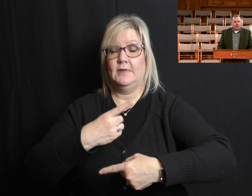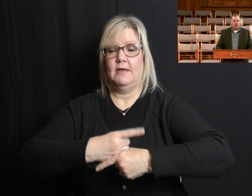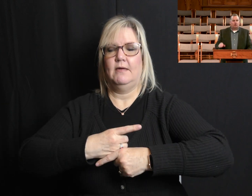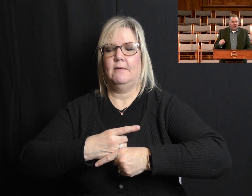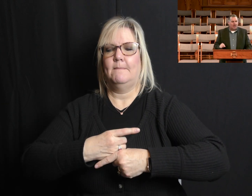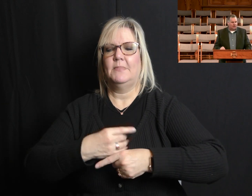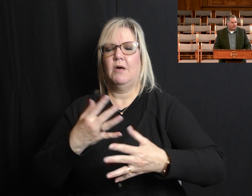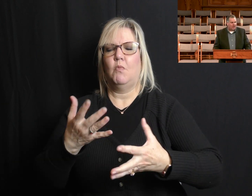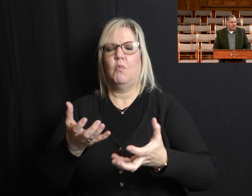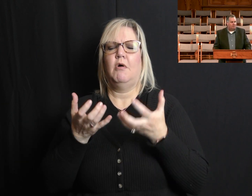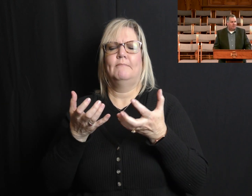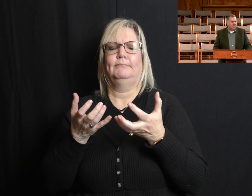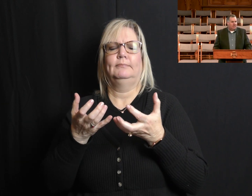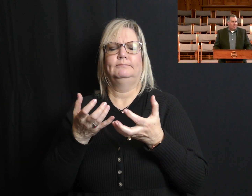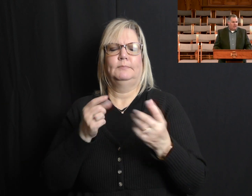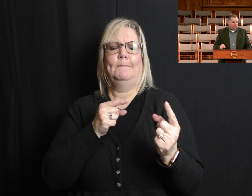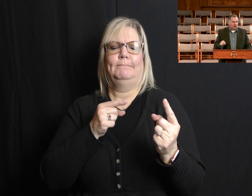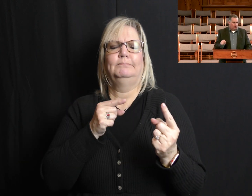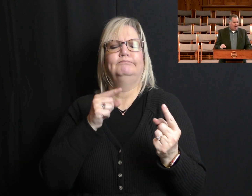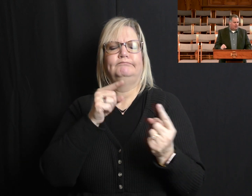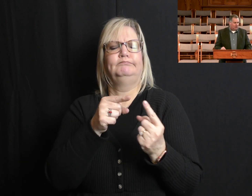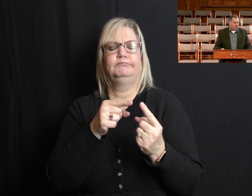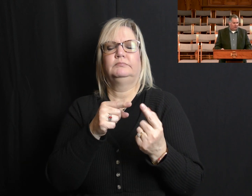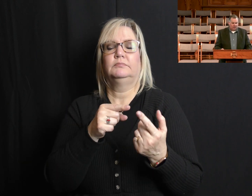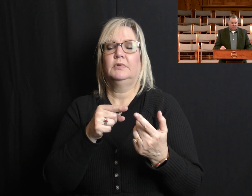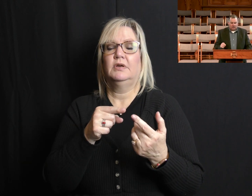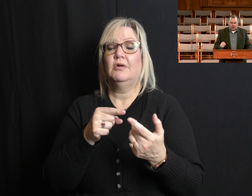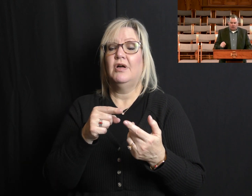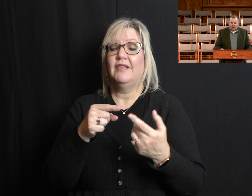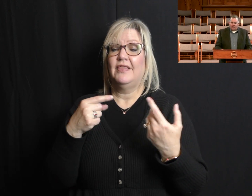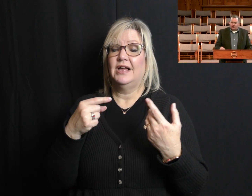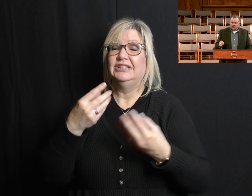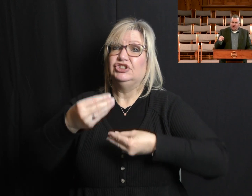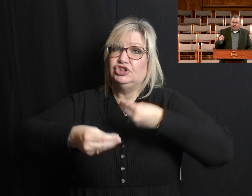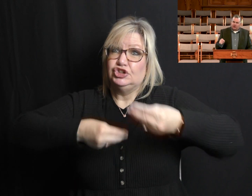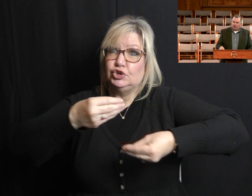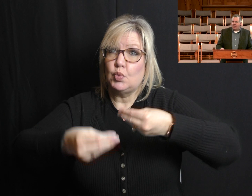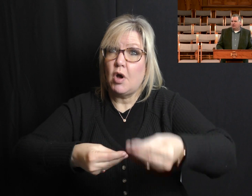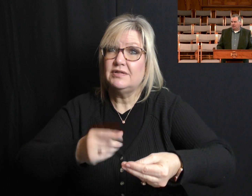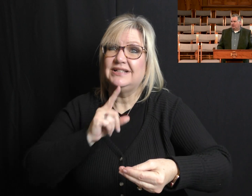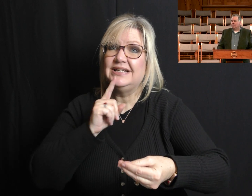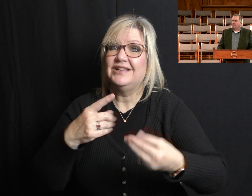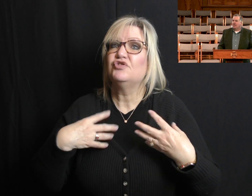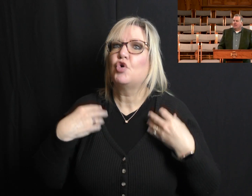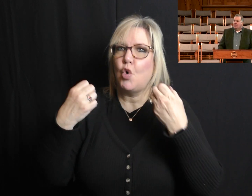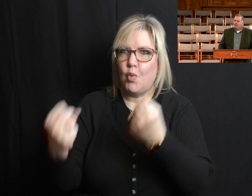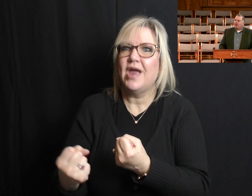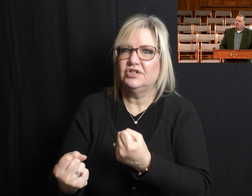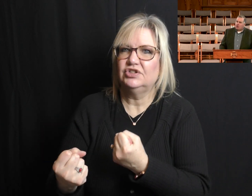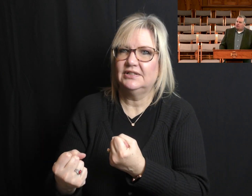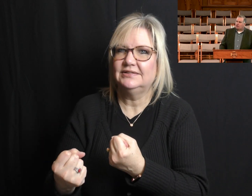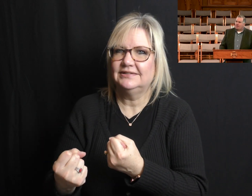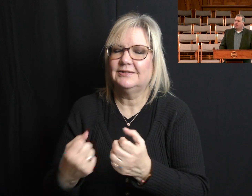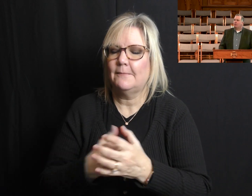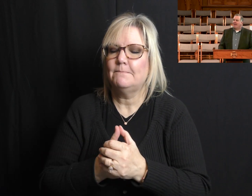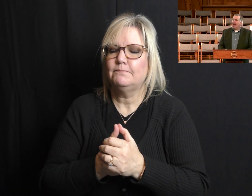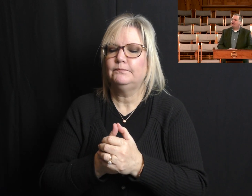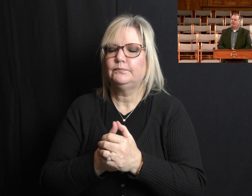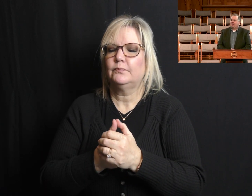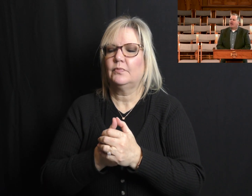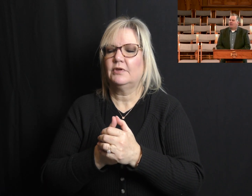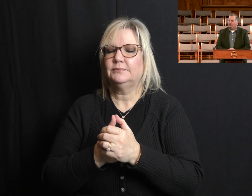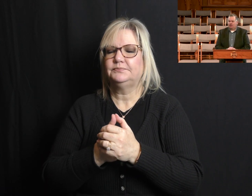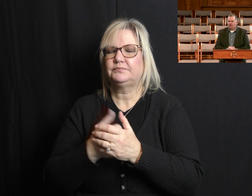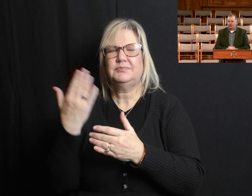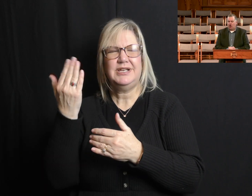that generosity is courageous. Generosity is courageous. There used to be a